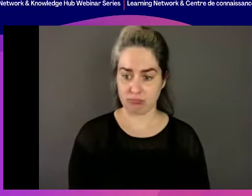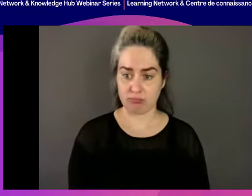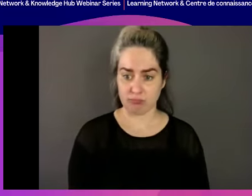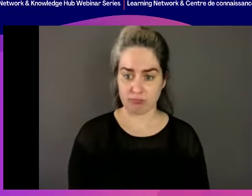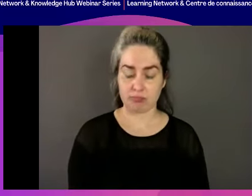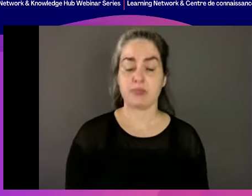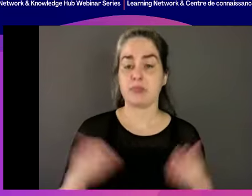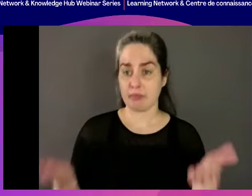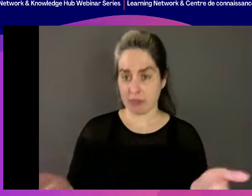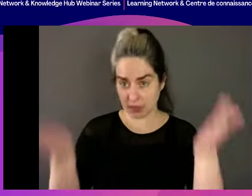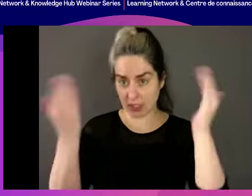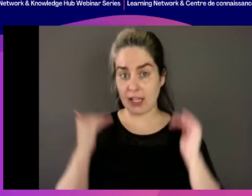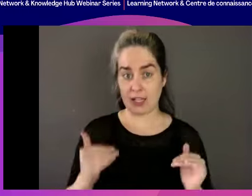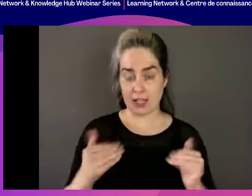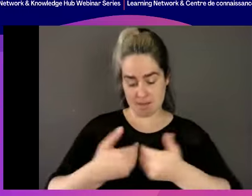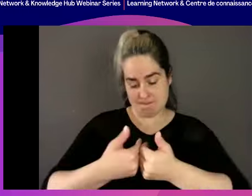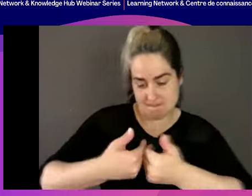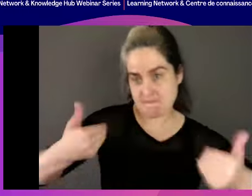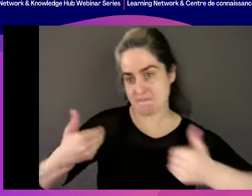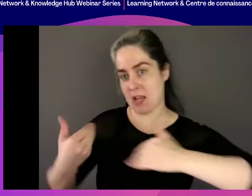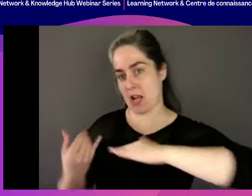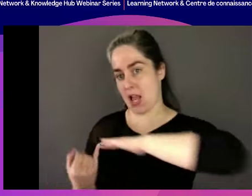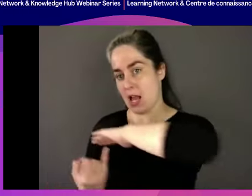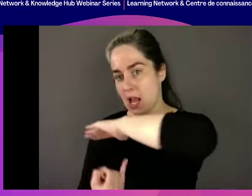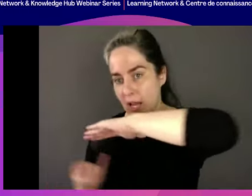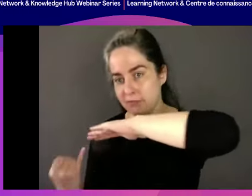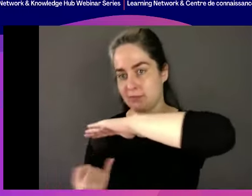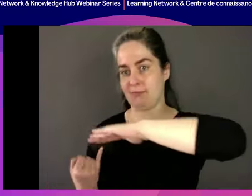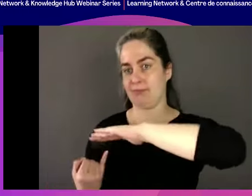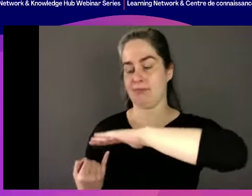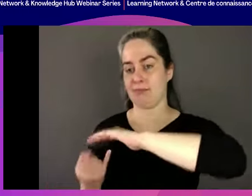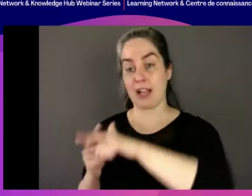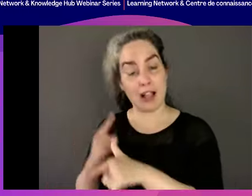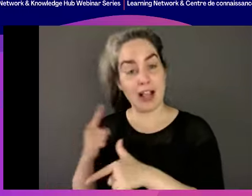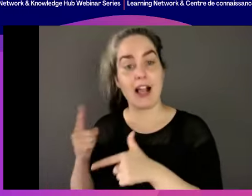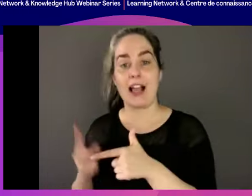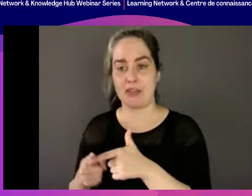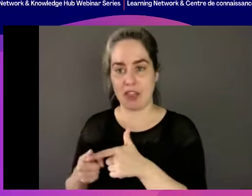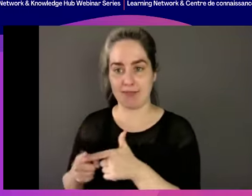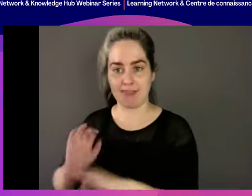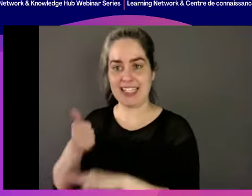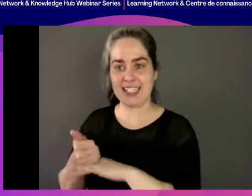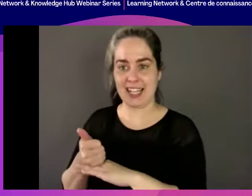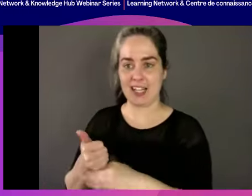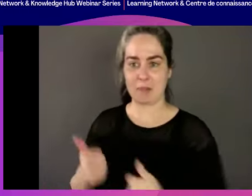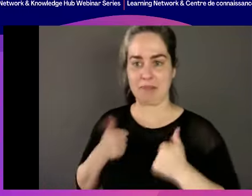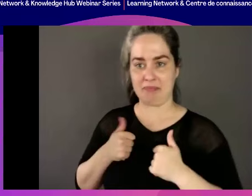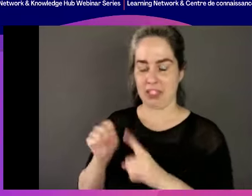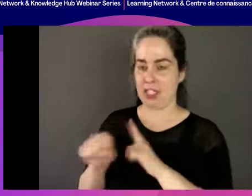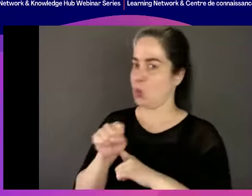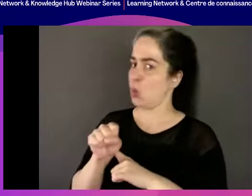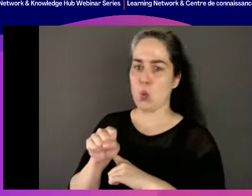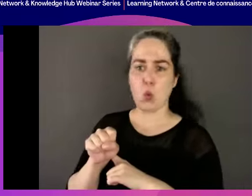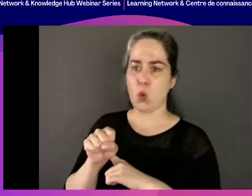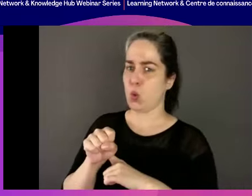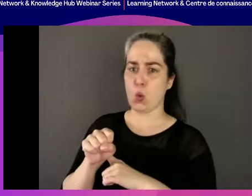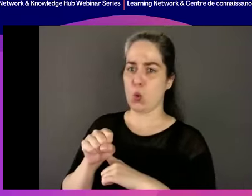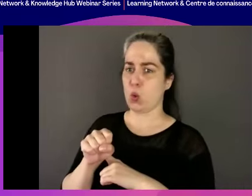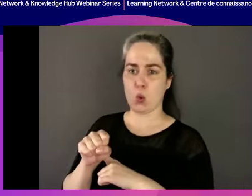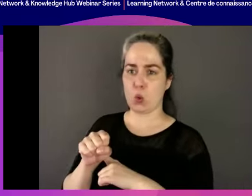Followed by this isolation, residential schools created a punitive and deprived living conditions for children, where